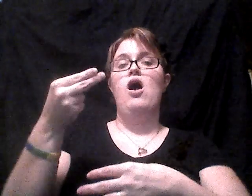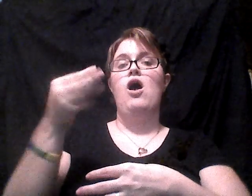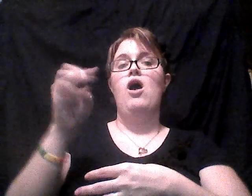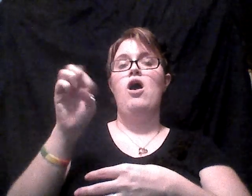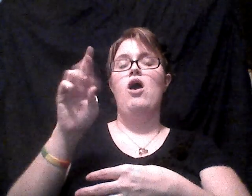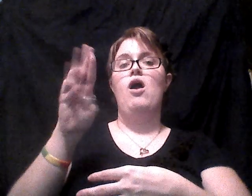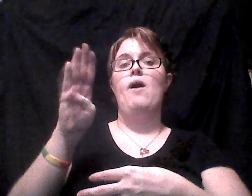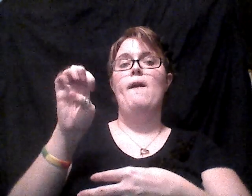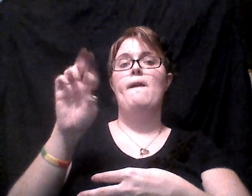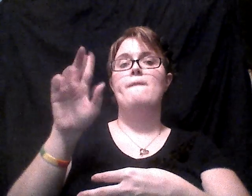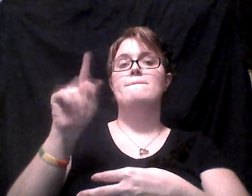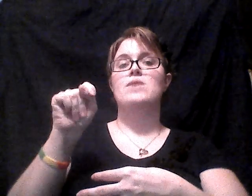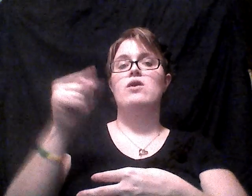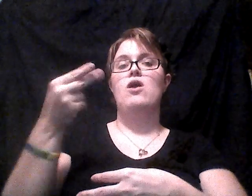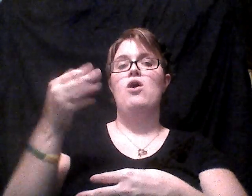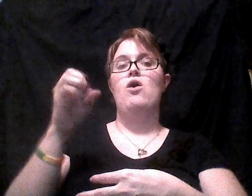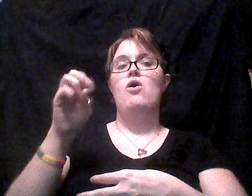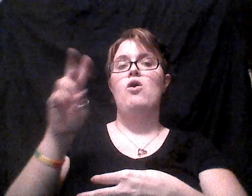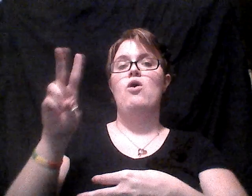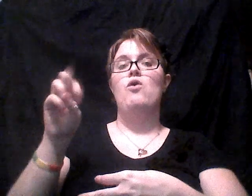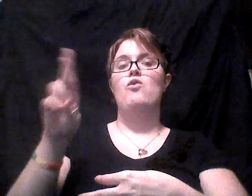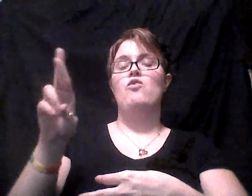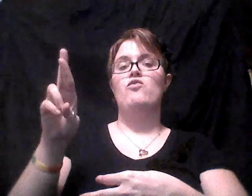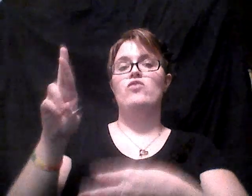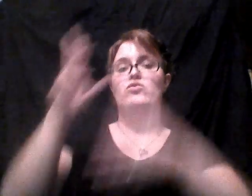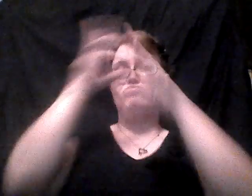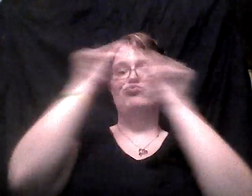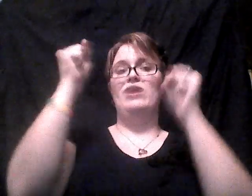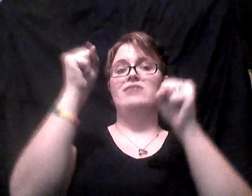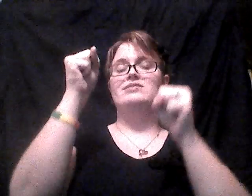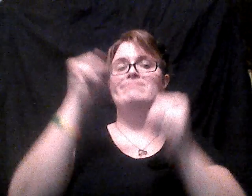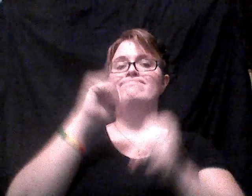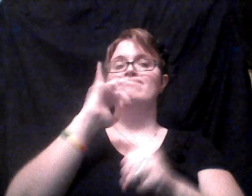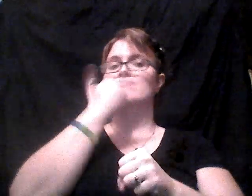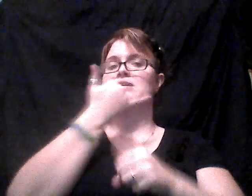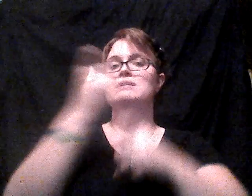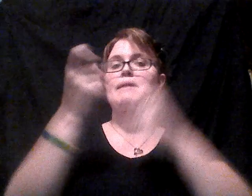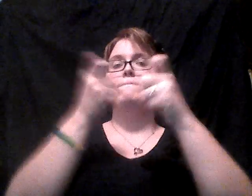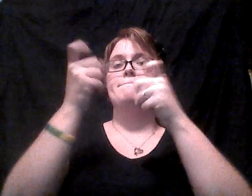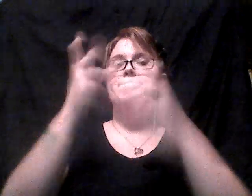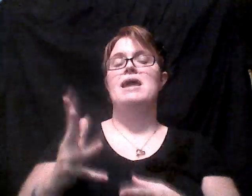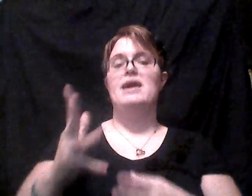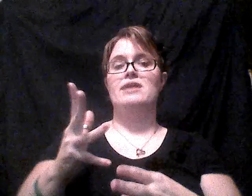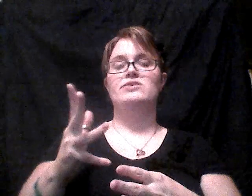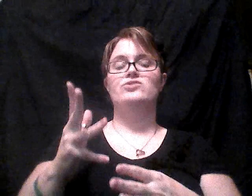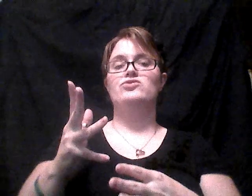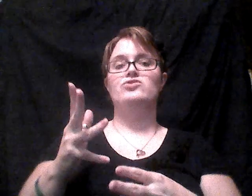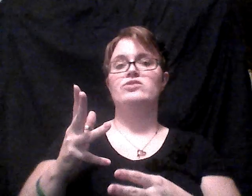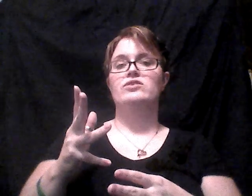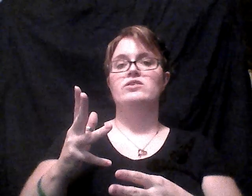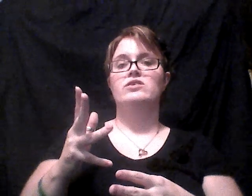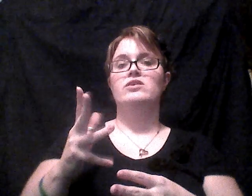Great Depression. High unemployment. We have migrants. We have Okies going to California. We have the Dust Bowl, which destroys the